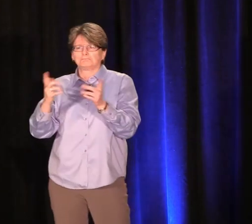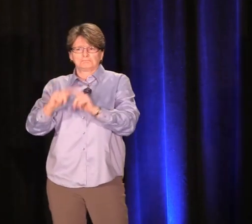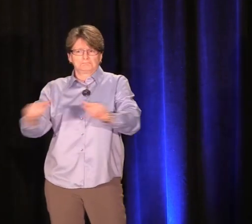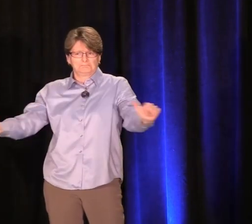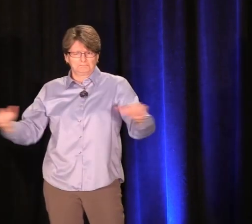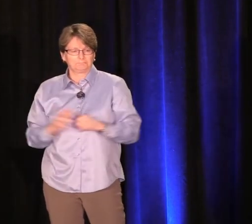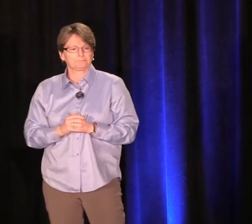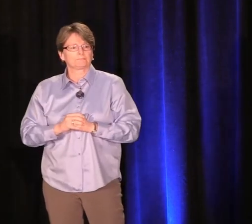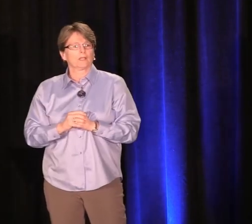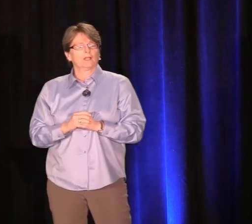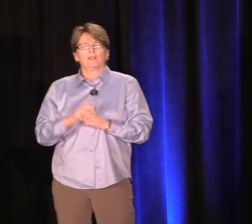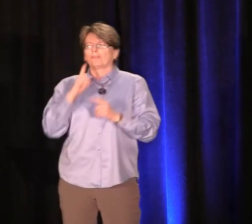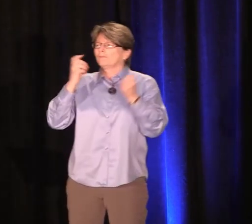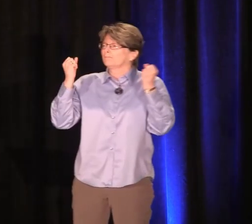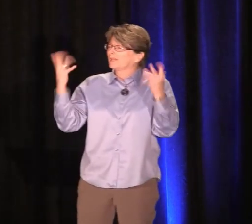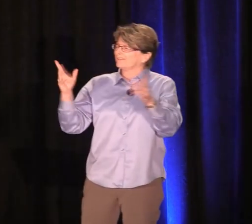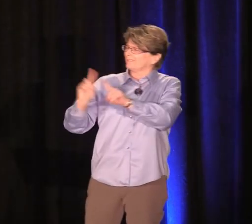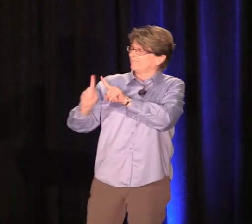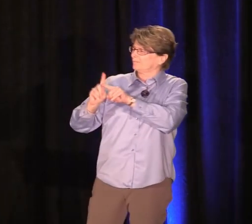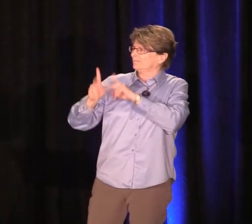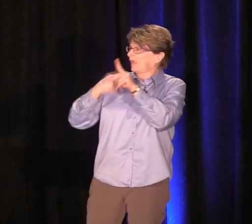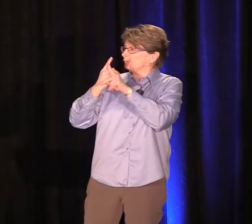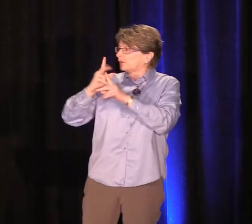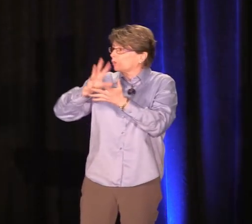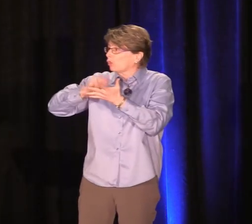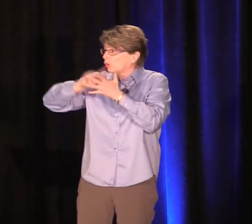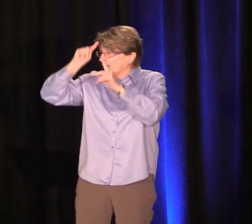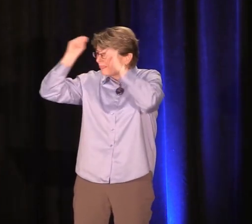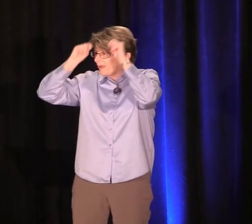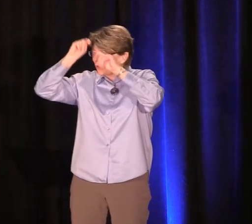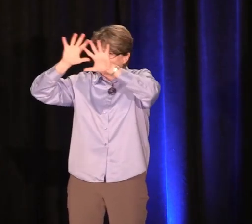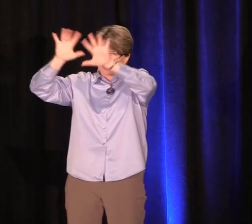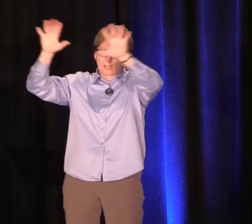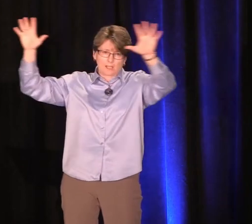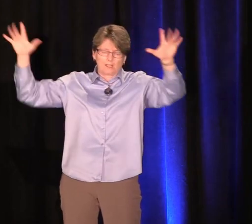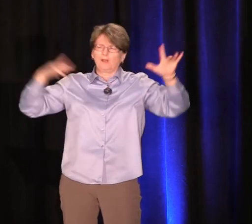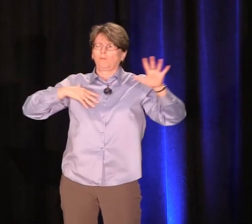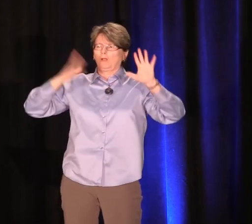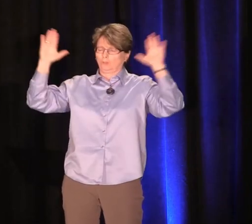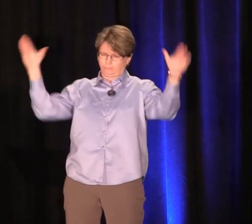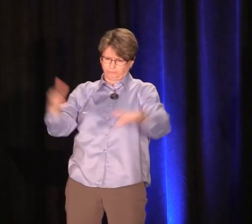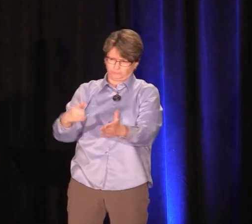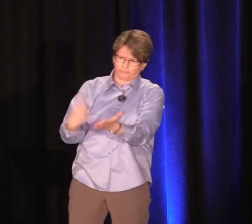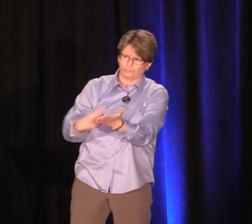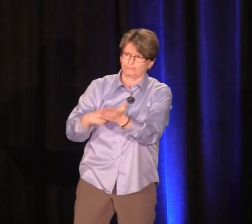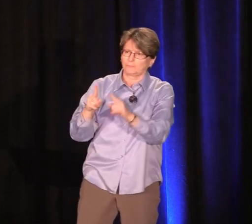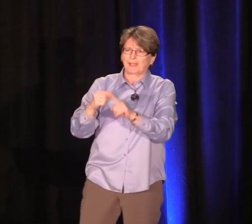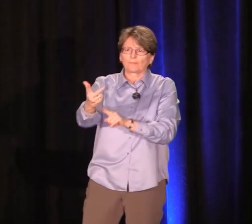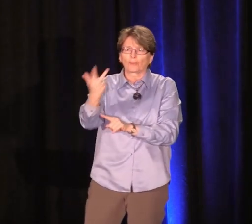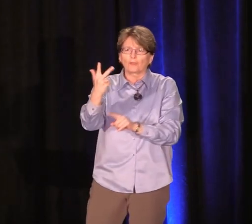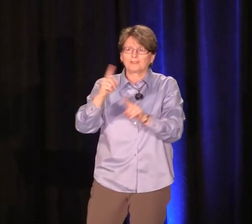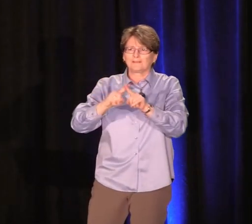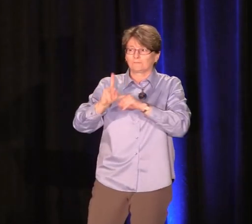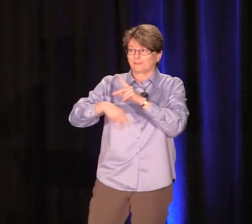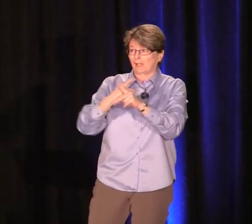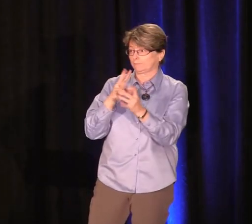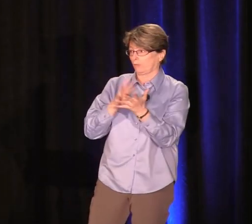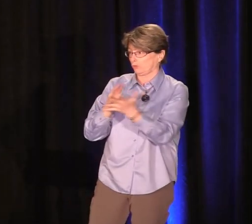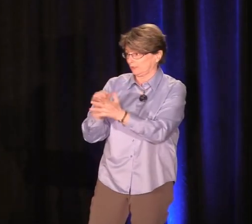a mainstream setting, but also in different settings as well, like medical and other appointments.